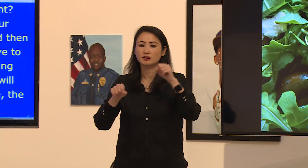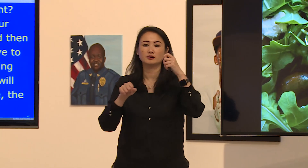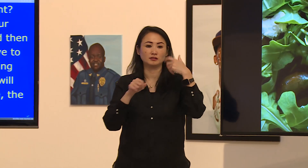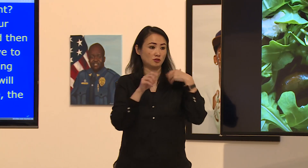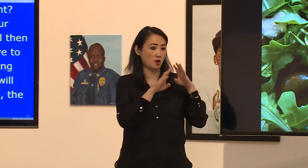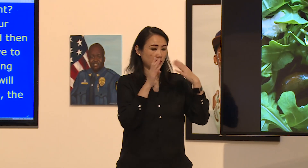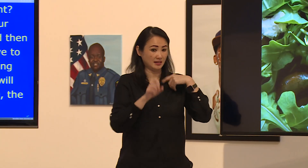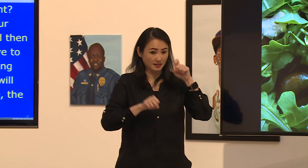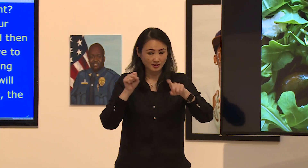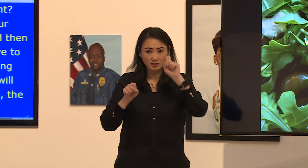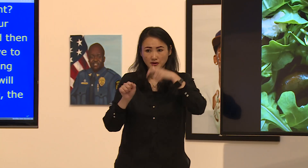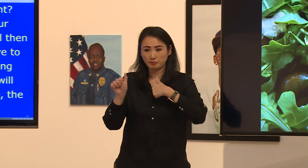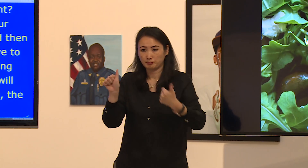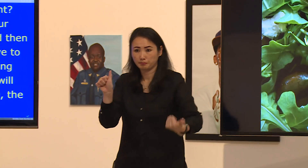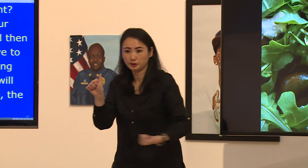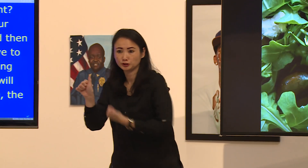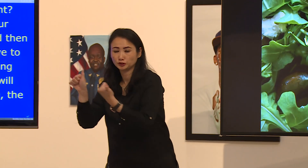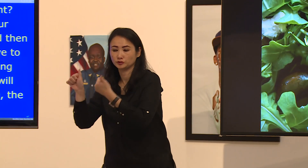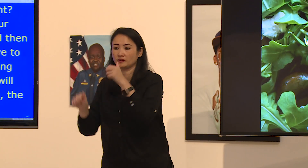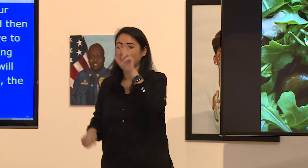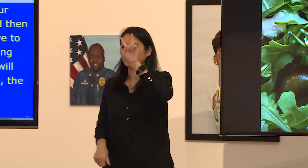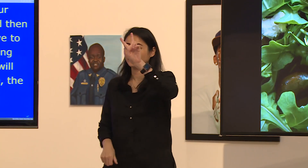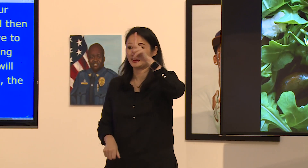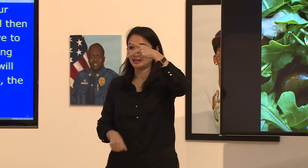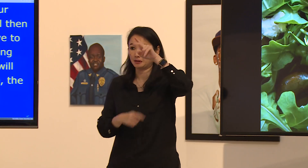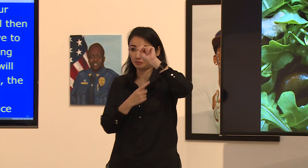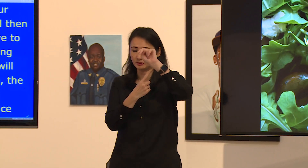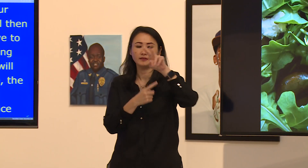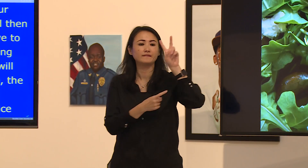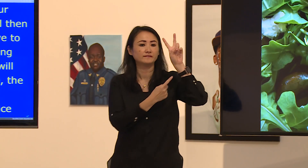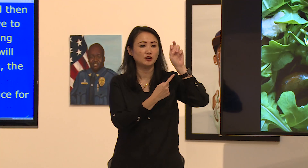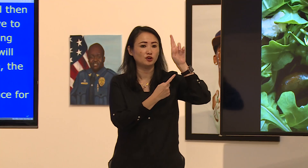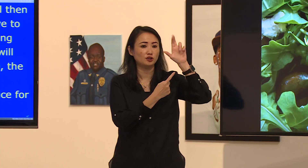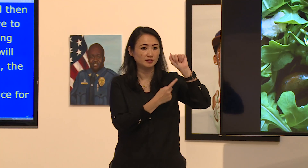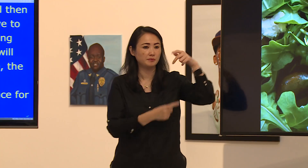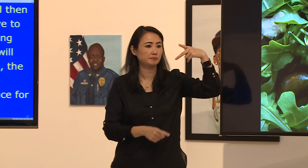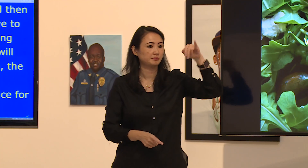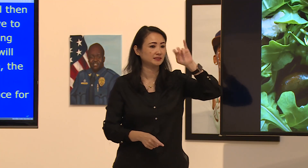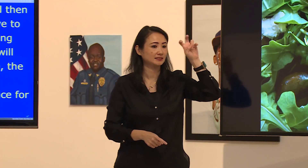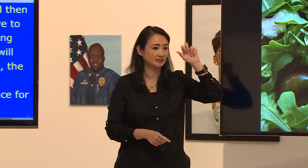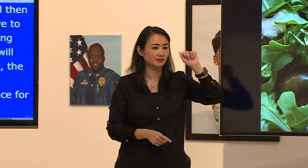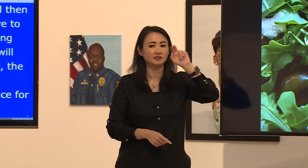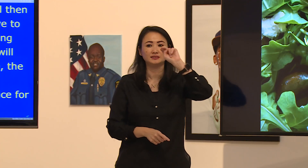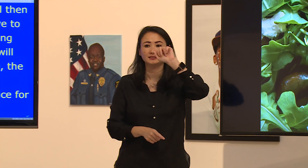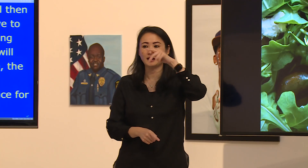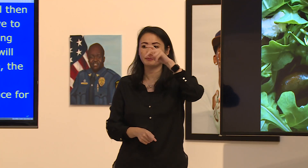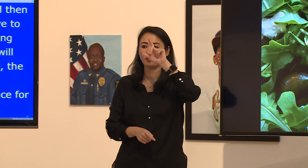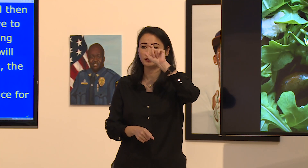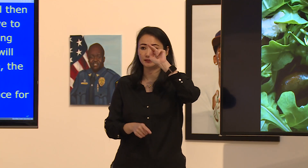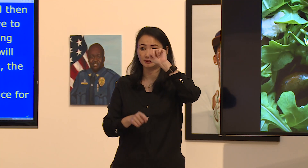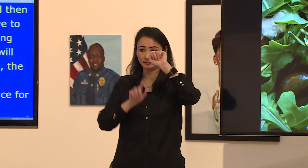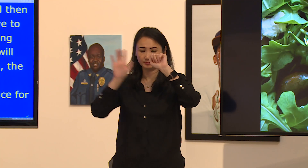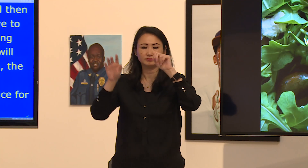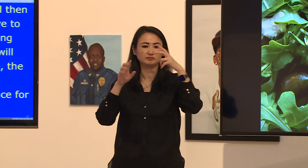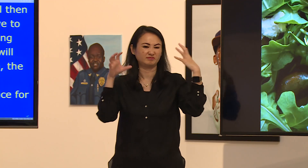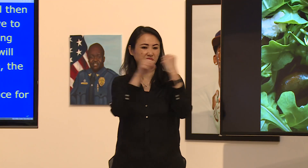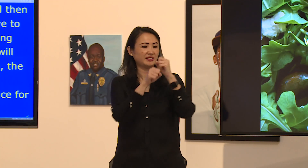Yeah, this was a new experience for us. We would buy things. We had the VPN Association of